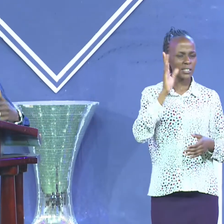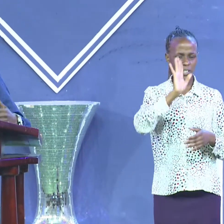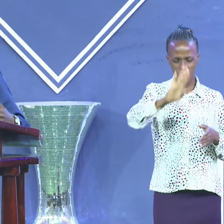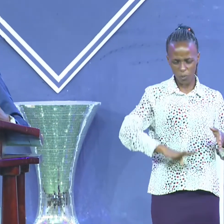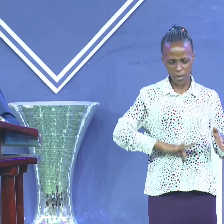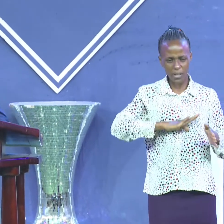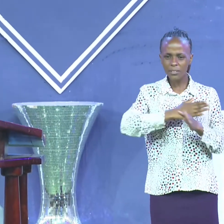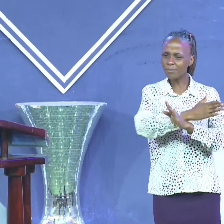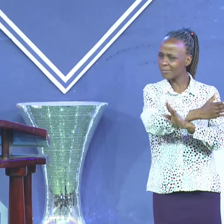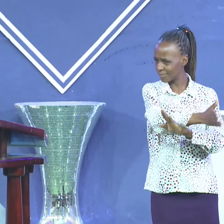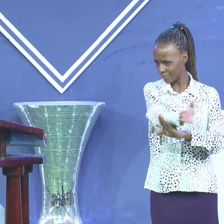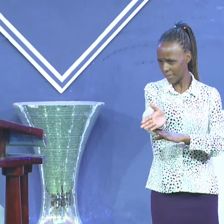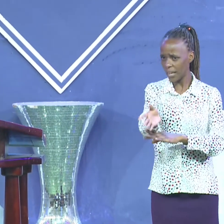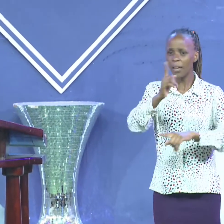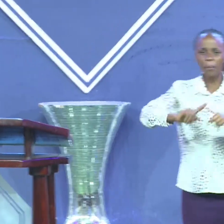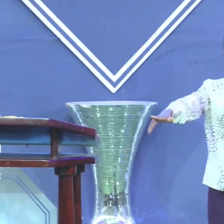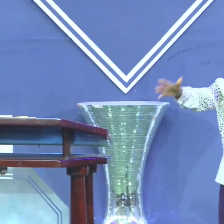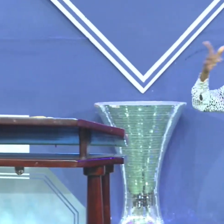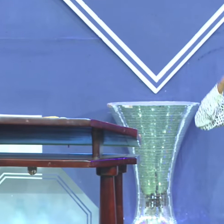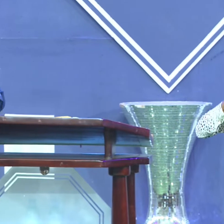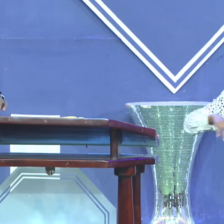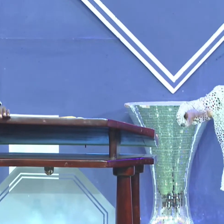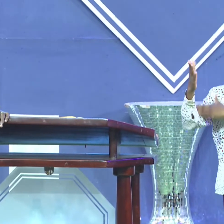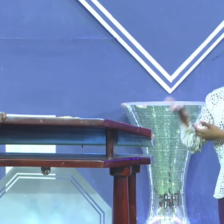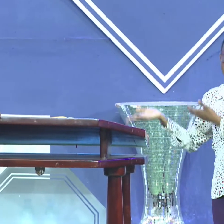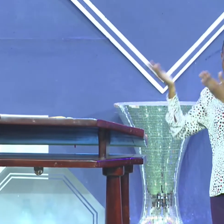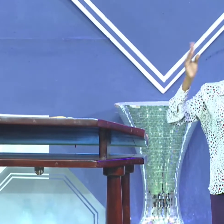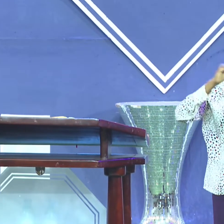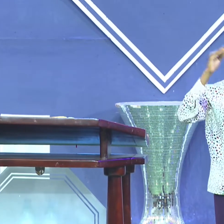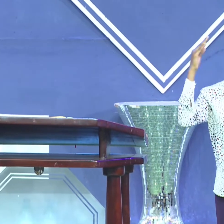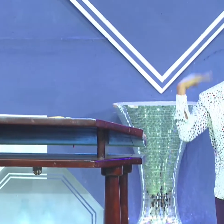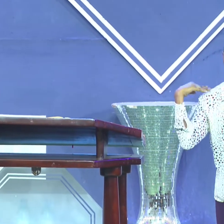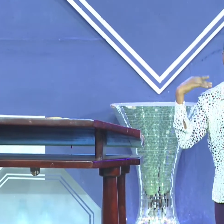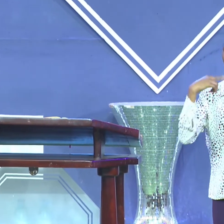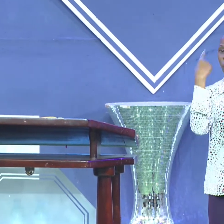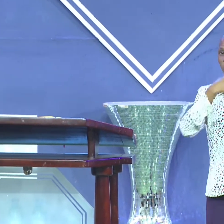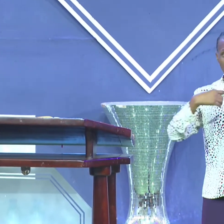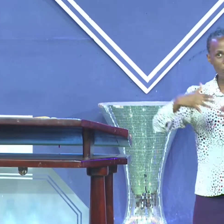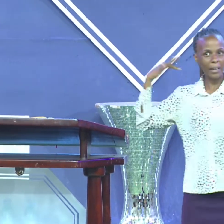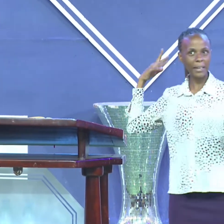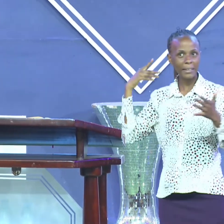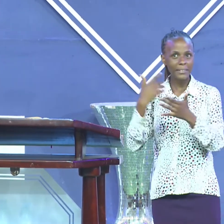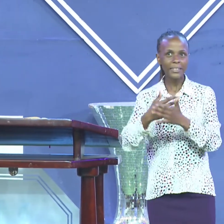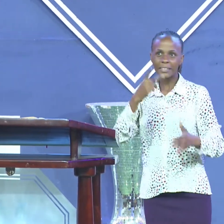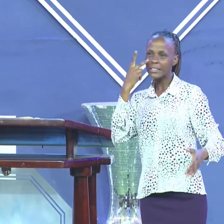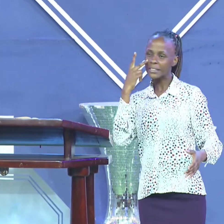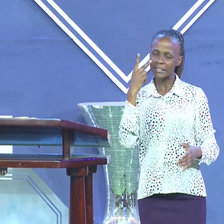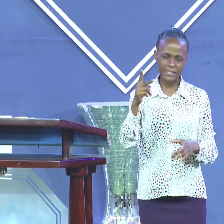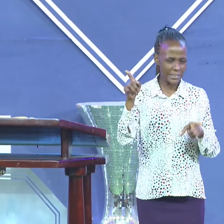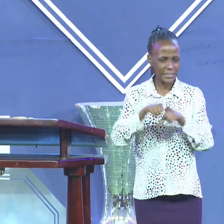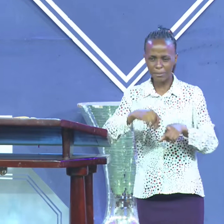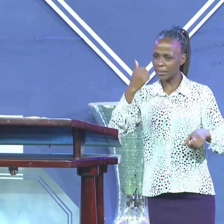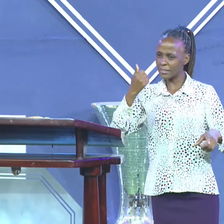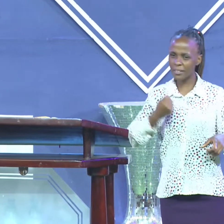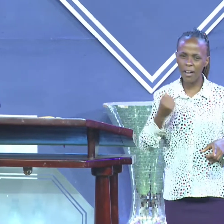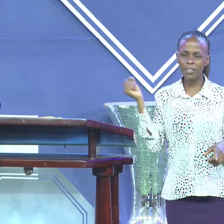have seen that your years have gone. Let the Lord bring your brother, the one that